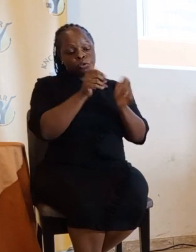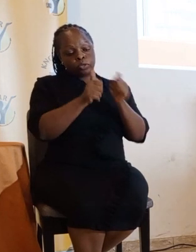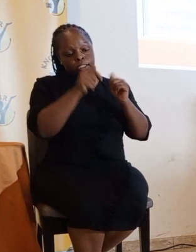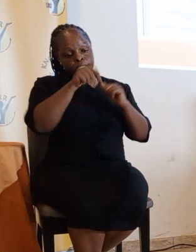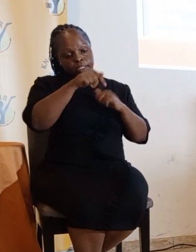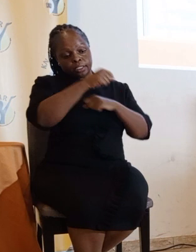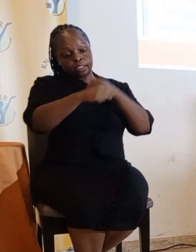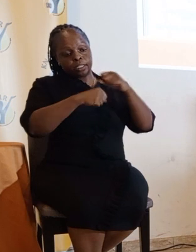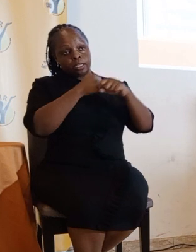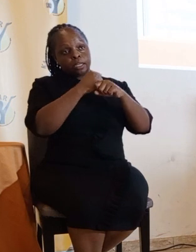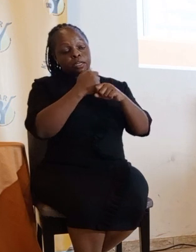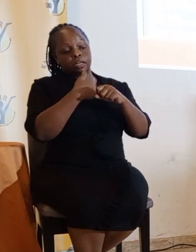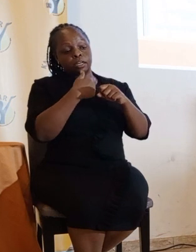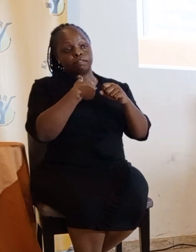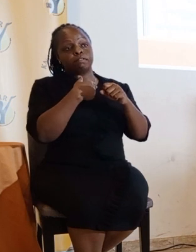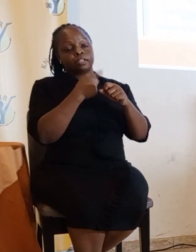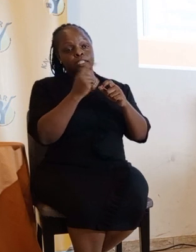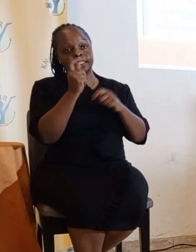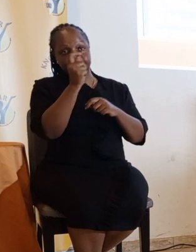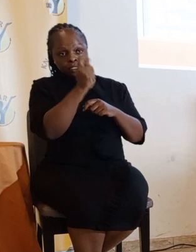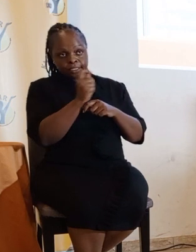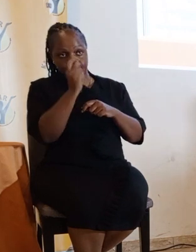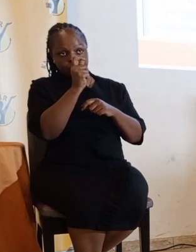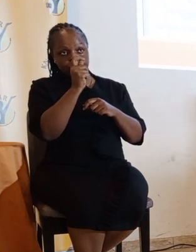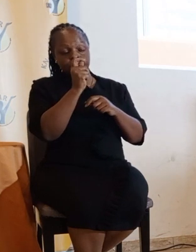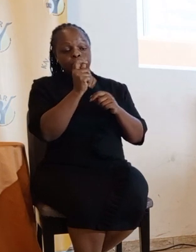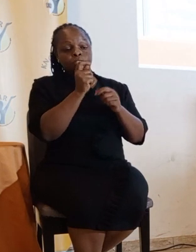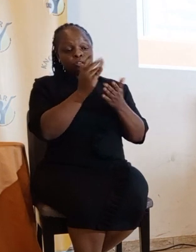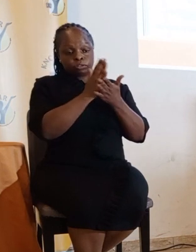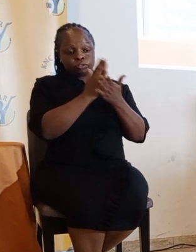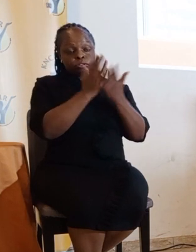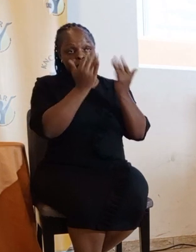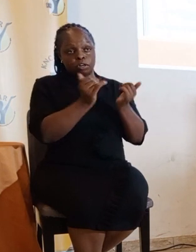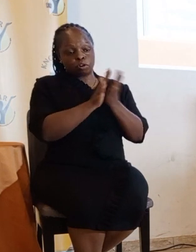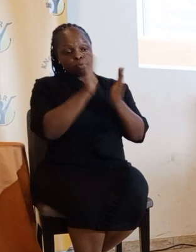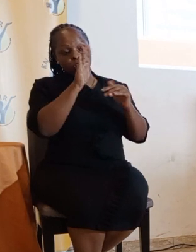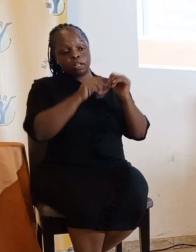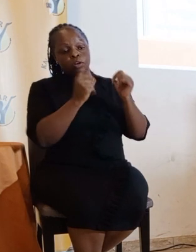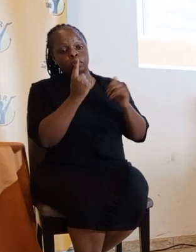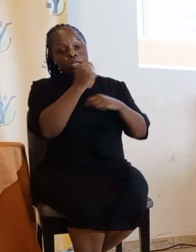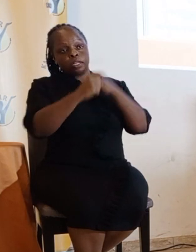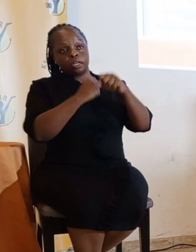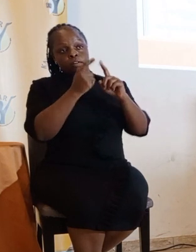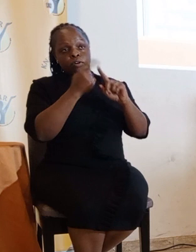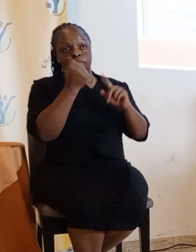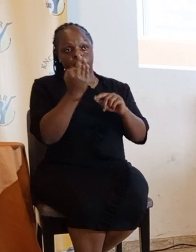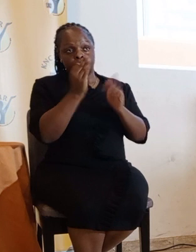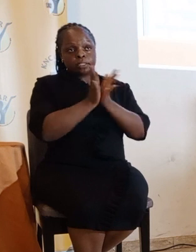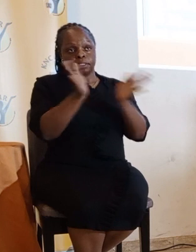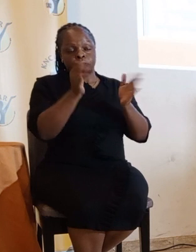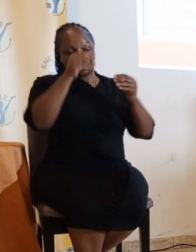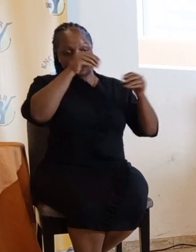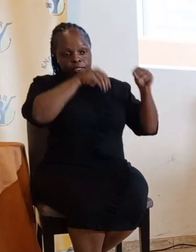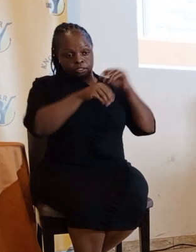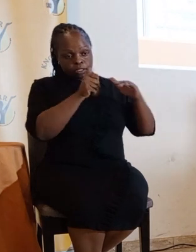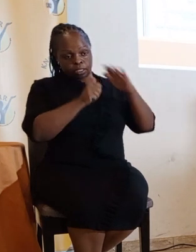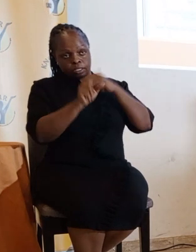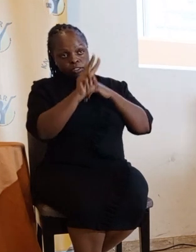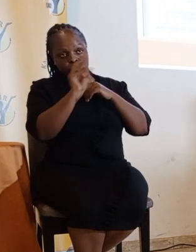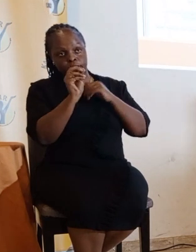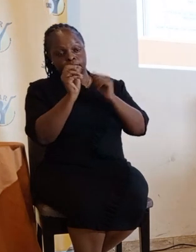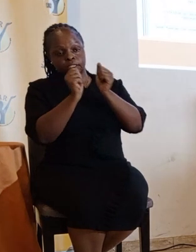year hits its teens. Furthermore, it is now more than a year since the third general election under the